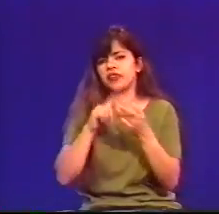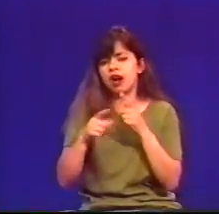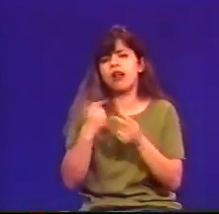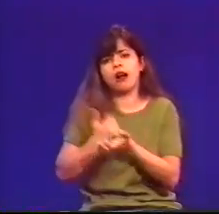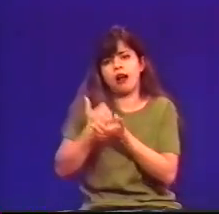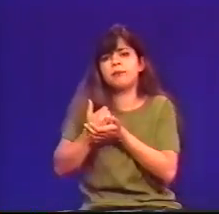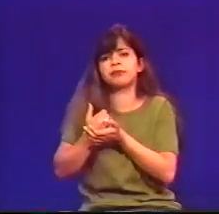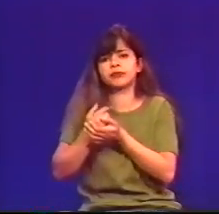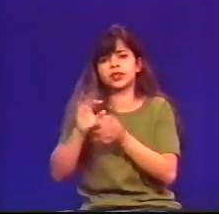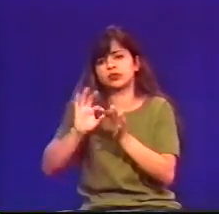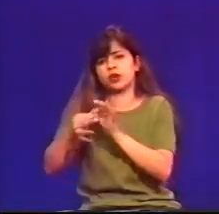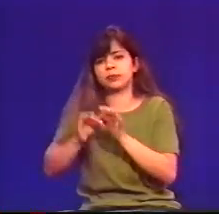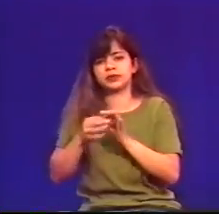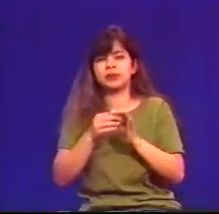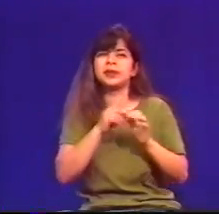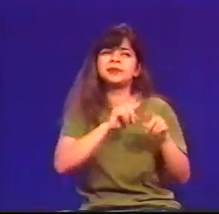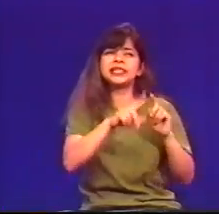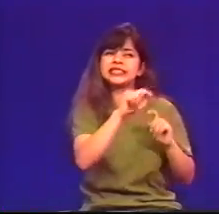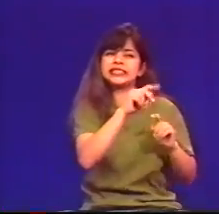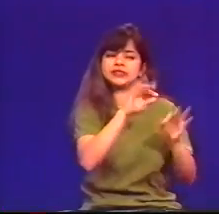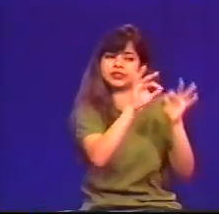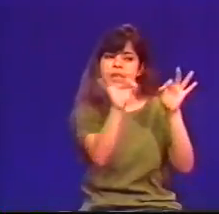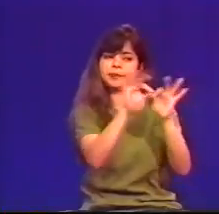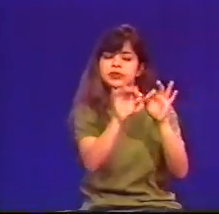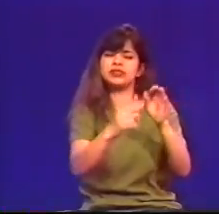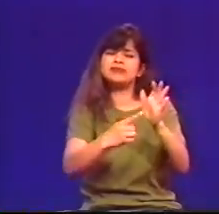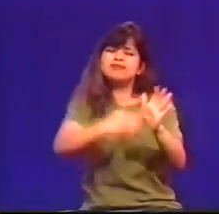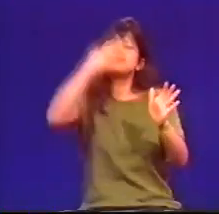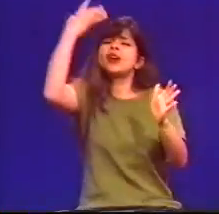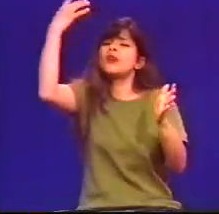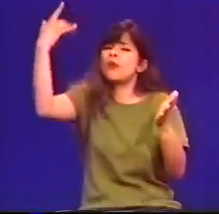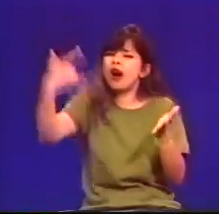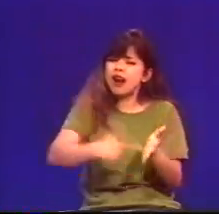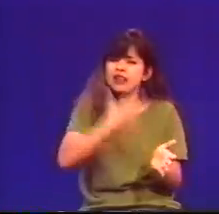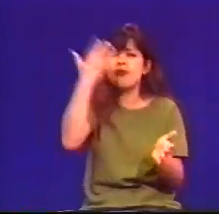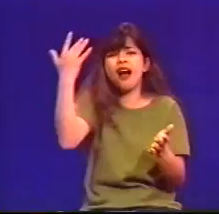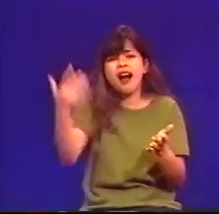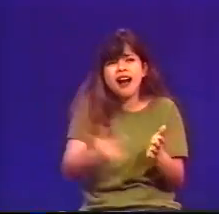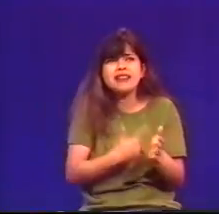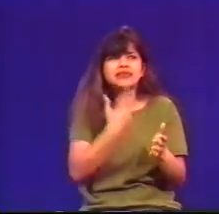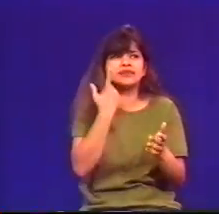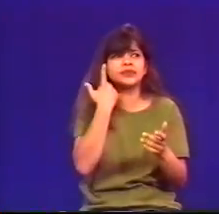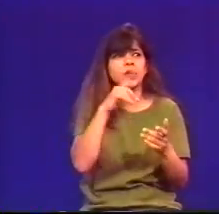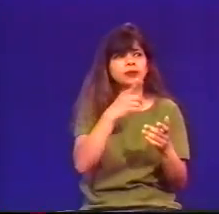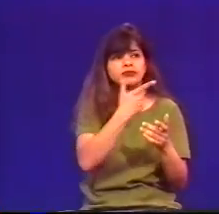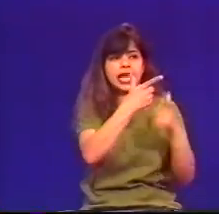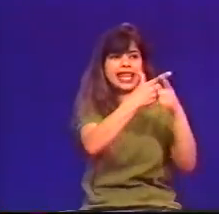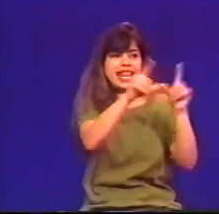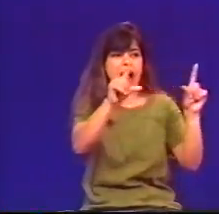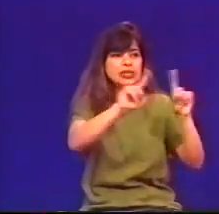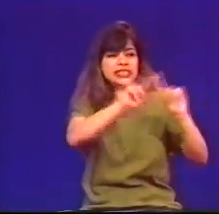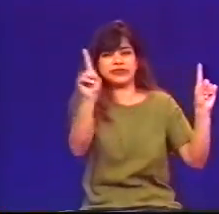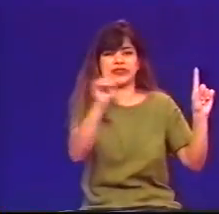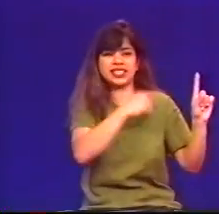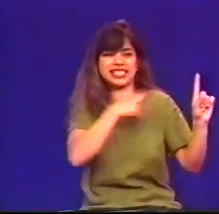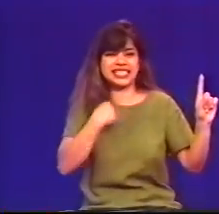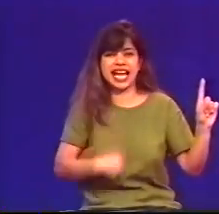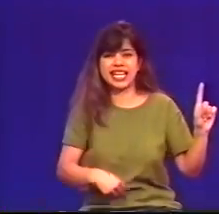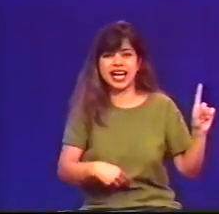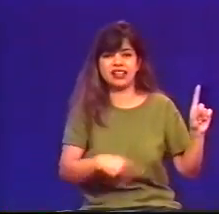know, I would want to know what the jokes were when I saw everybody else laughing. A few of my cousins are also able to sign, And so usually I would be with family and someone would be